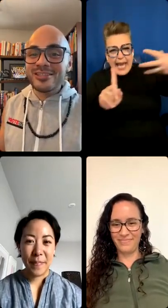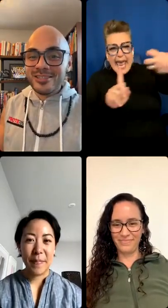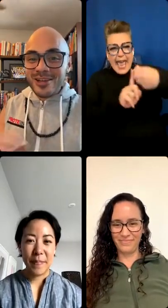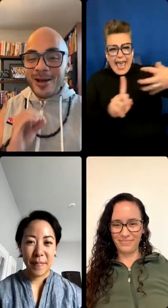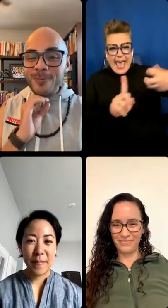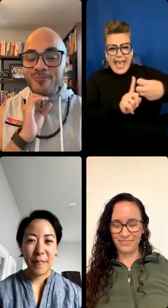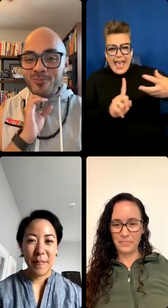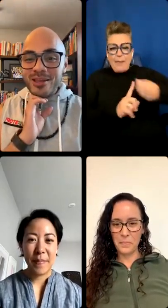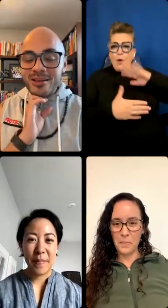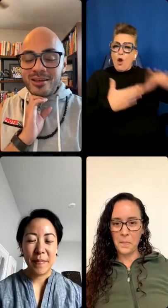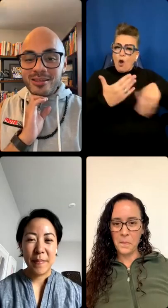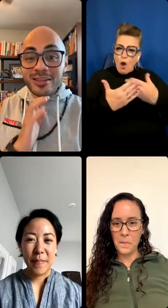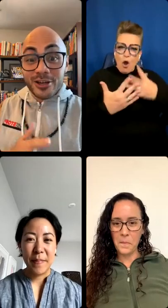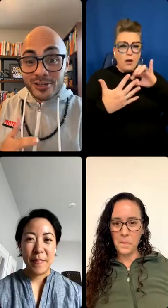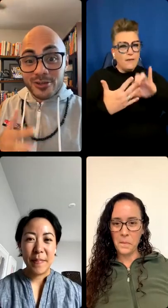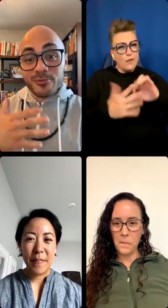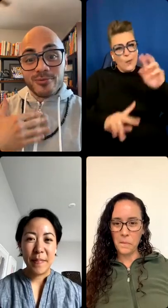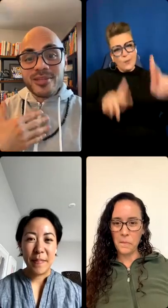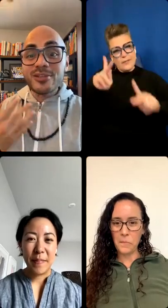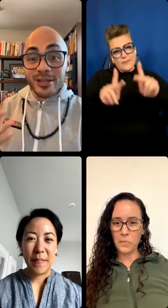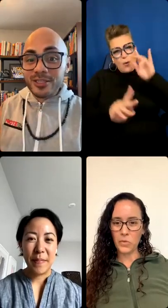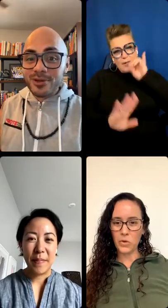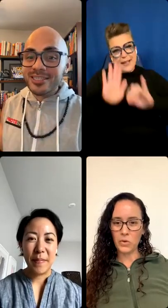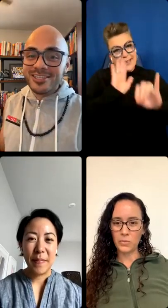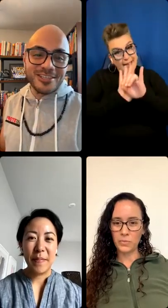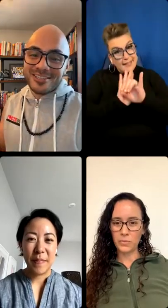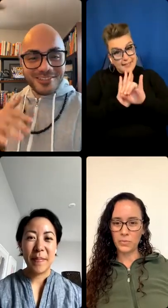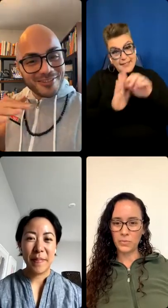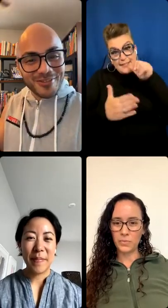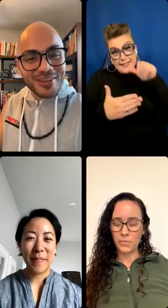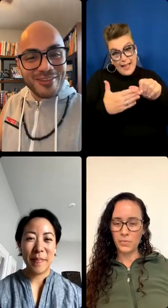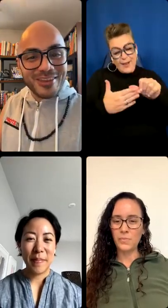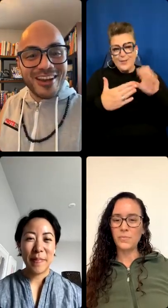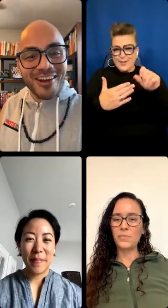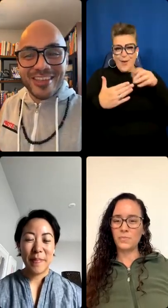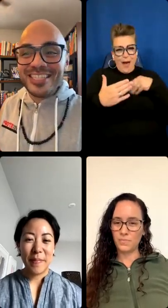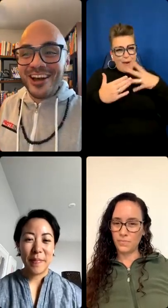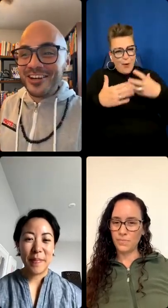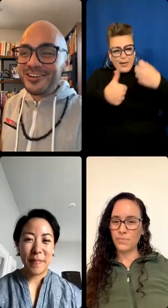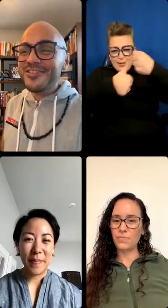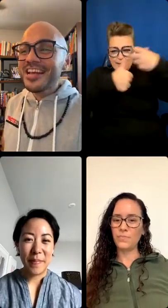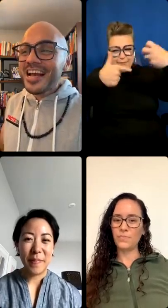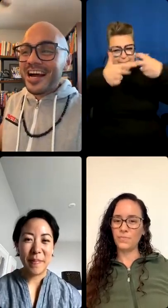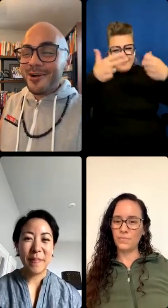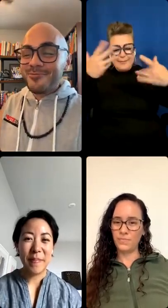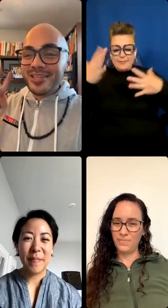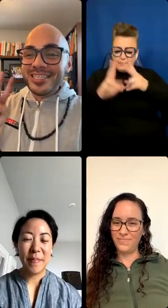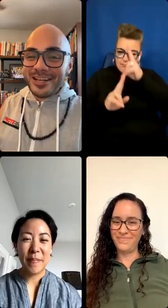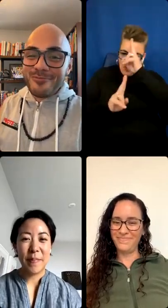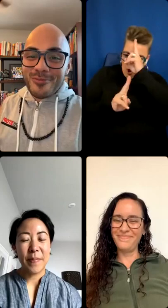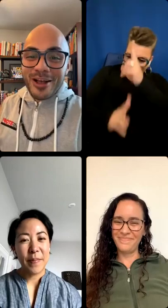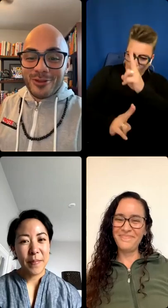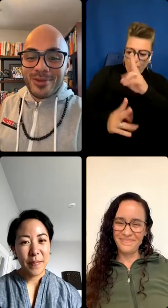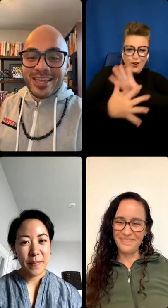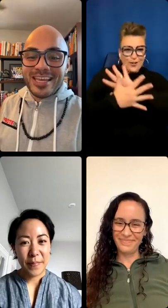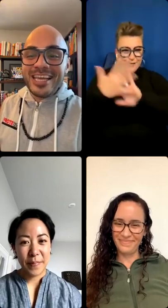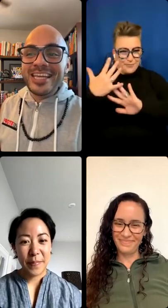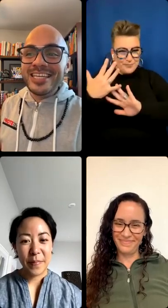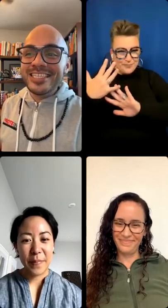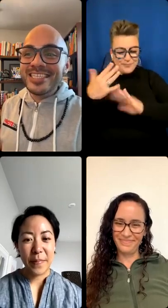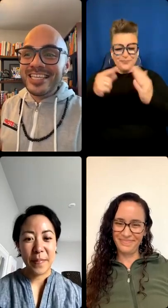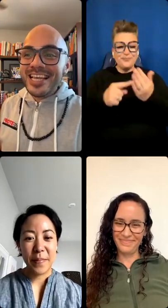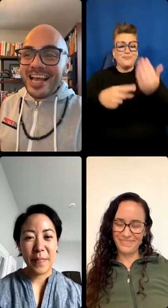the things, the letters, so I just wanted to just give it its honor. The second